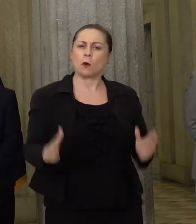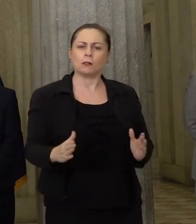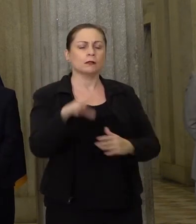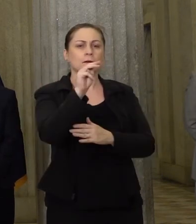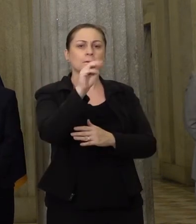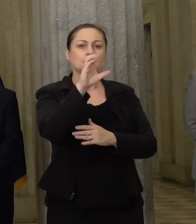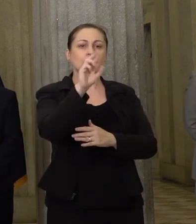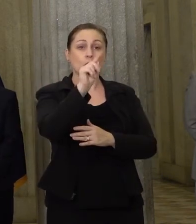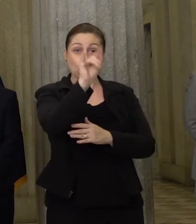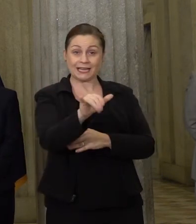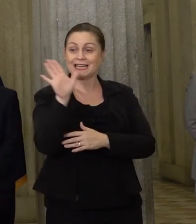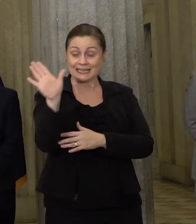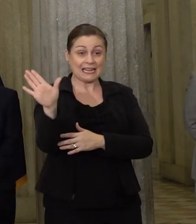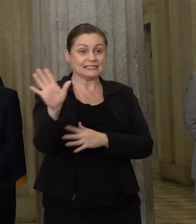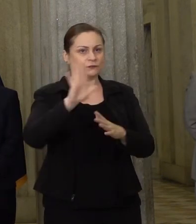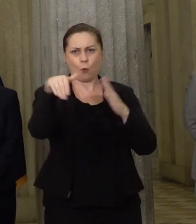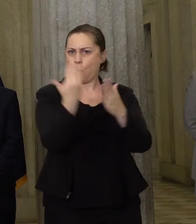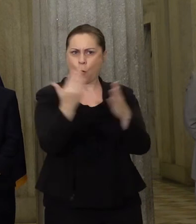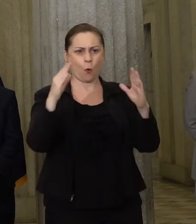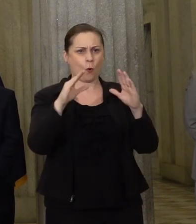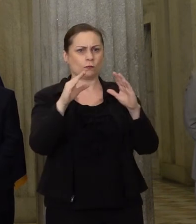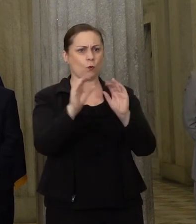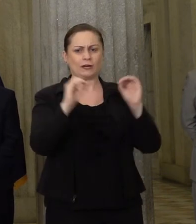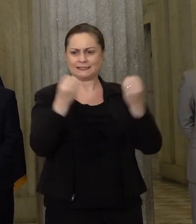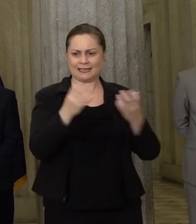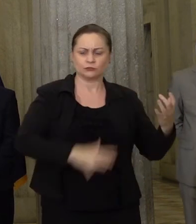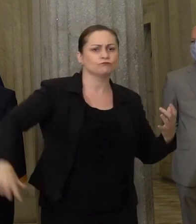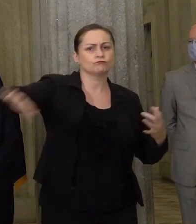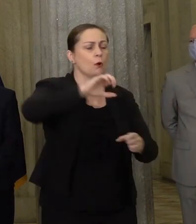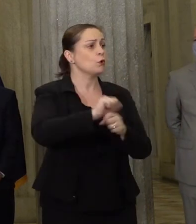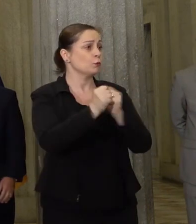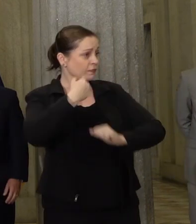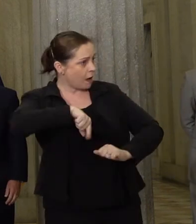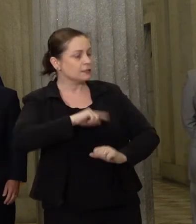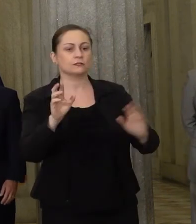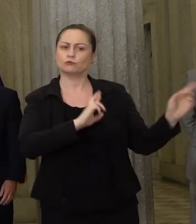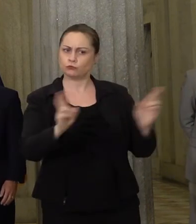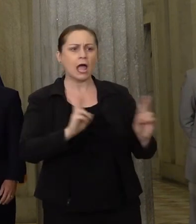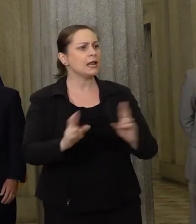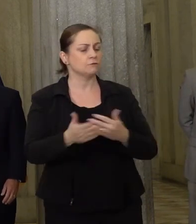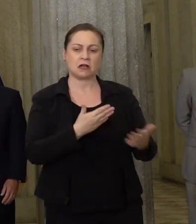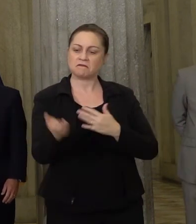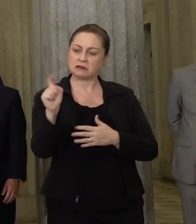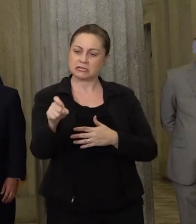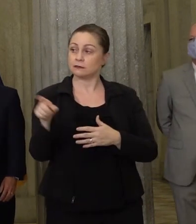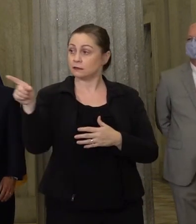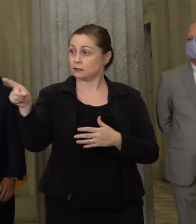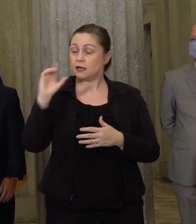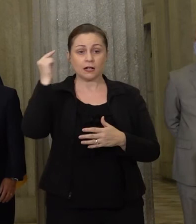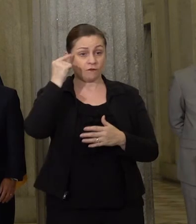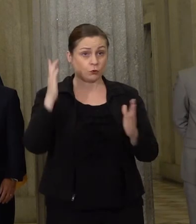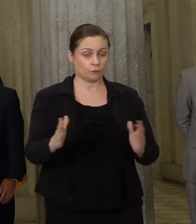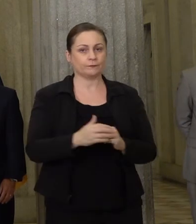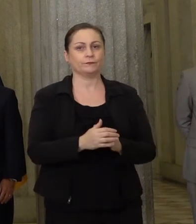organization have been working regularly with all of us and are prepared to do whatever's necessary. Governor, Yes, we've ma'am. been